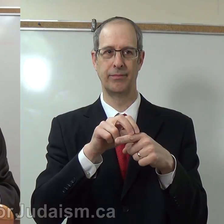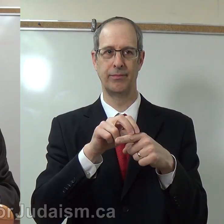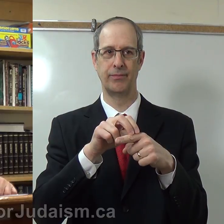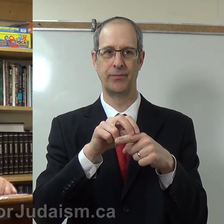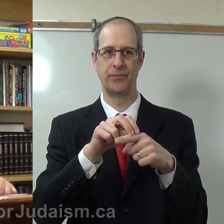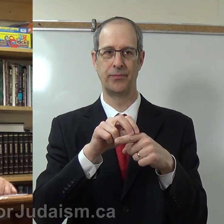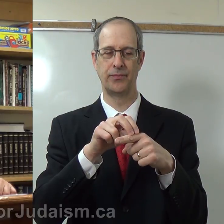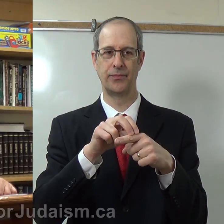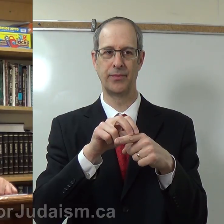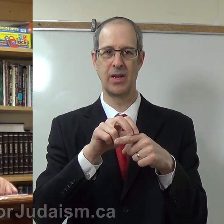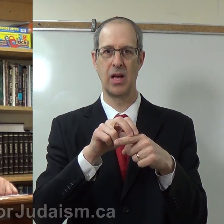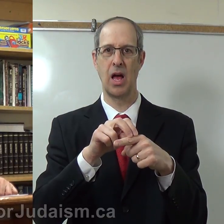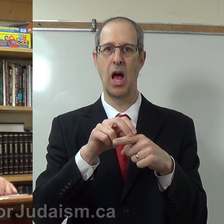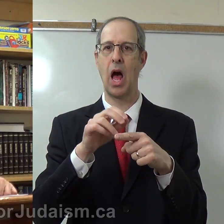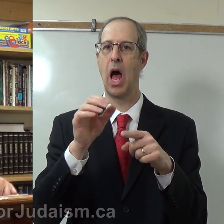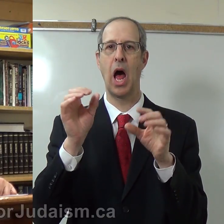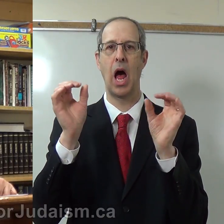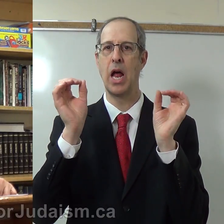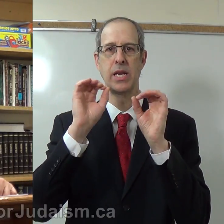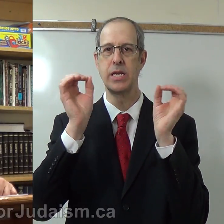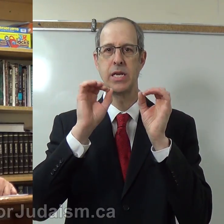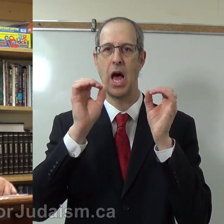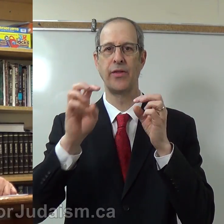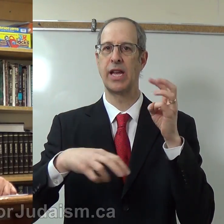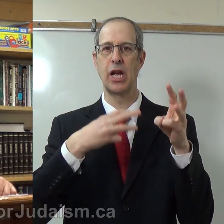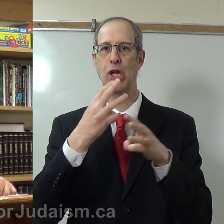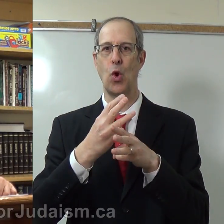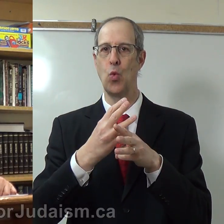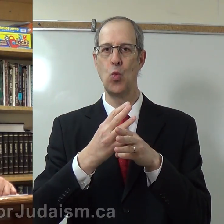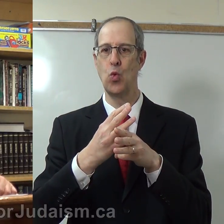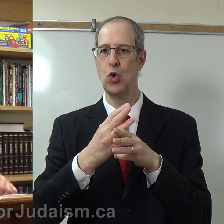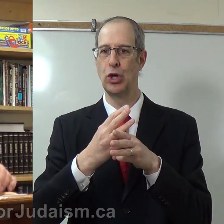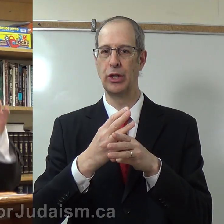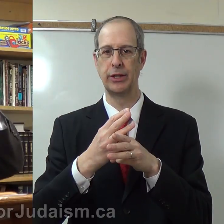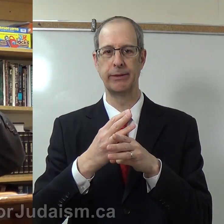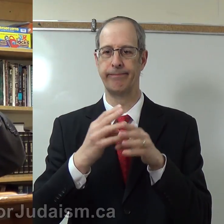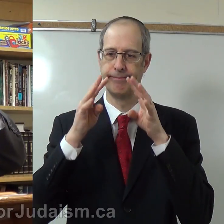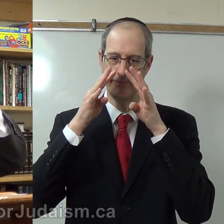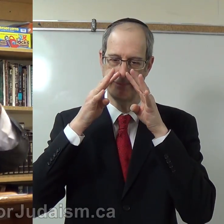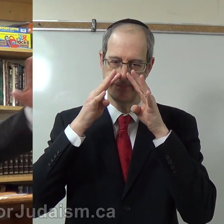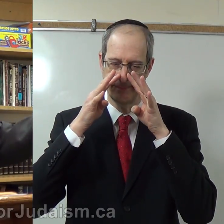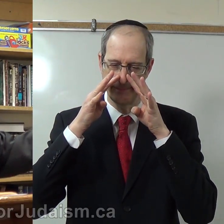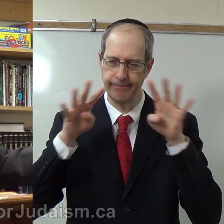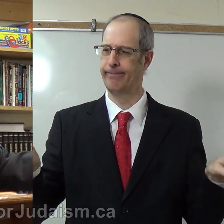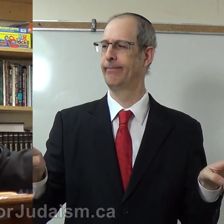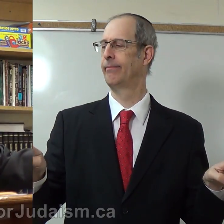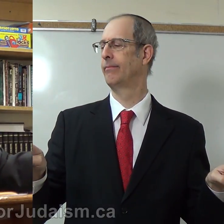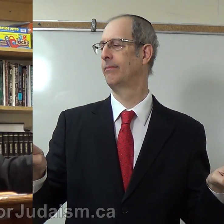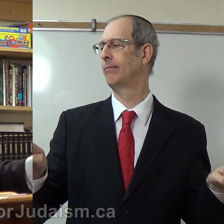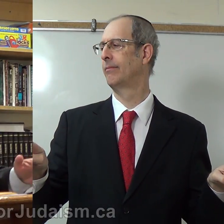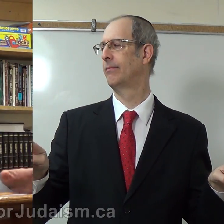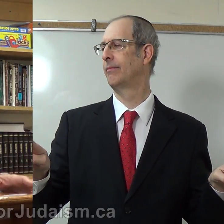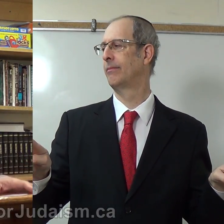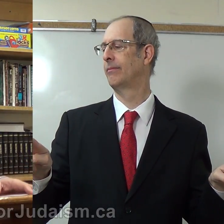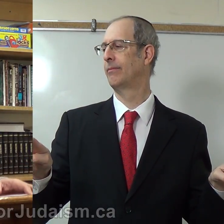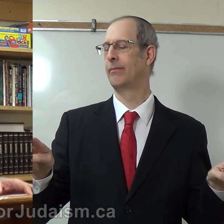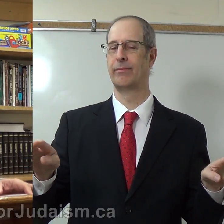he said, nothing in the world exists for me. For me, nothing exists